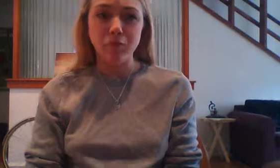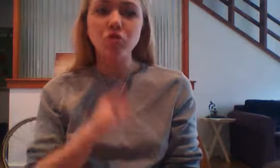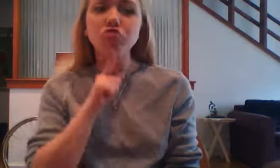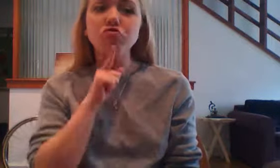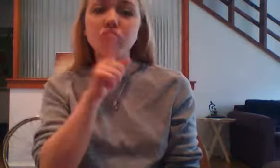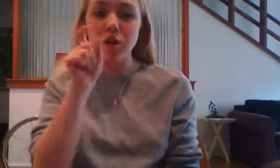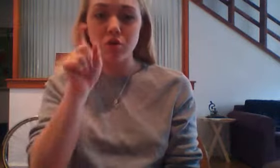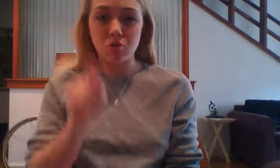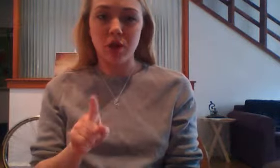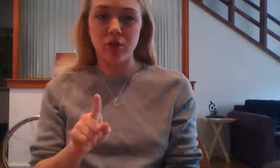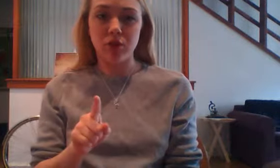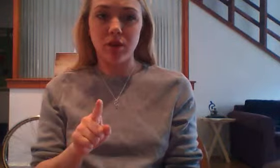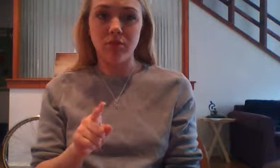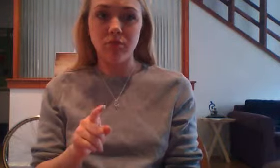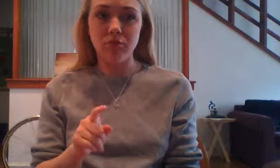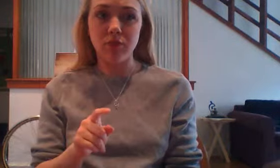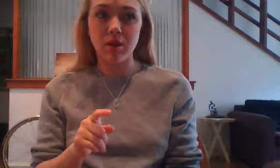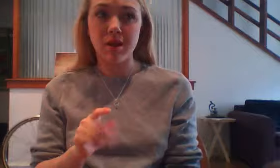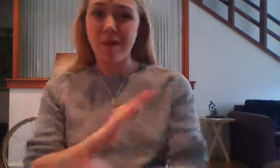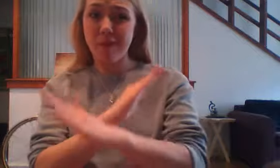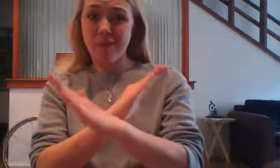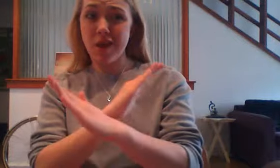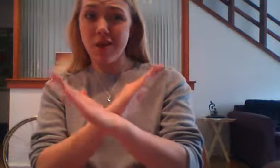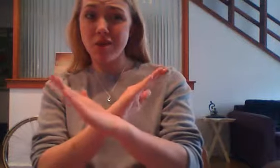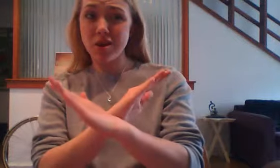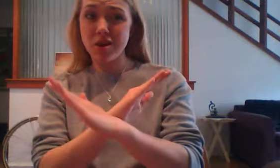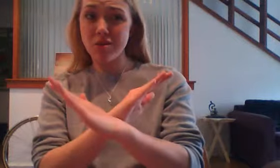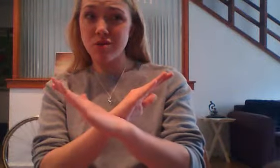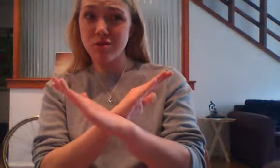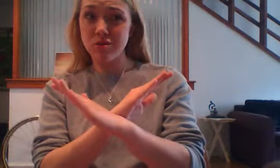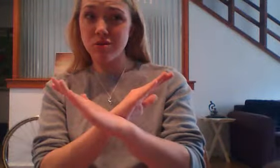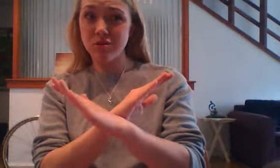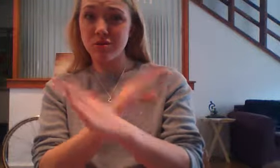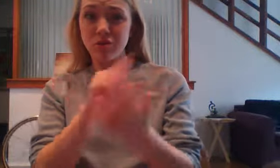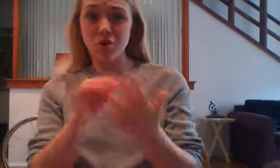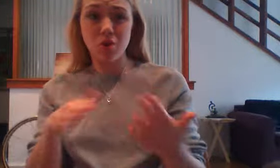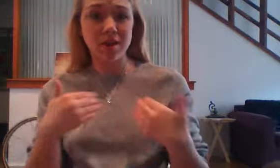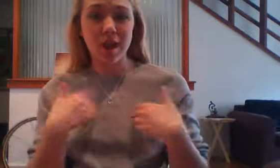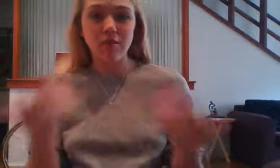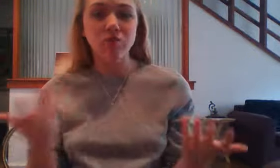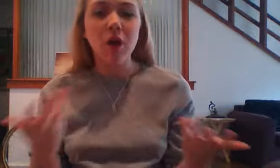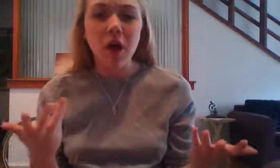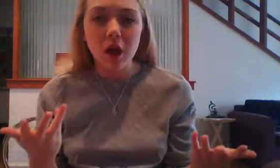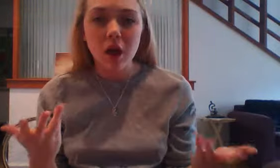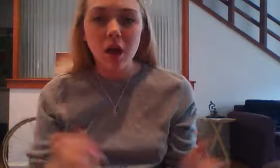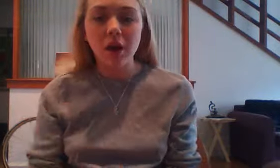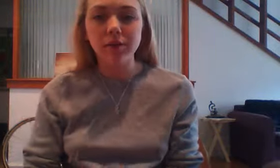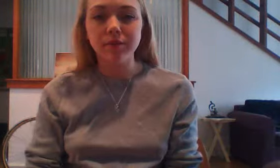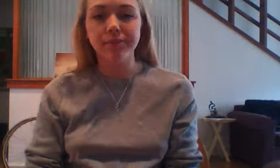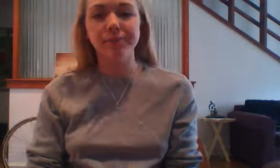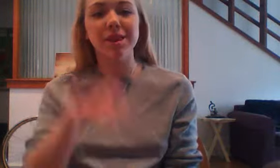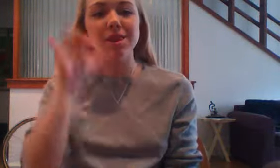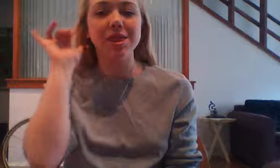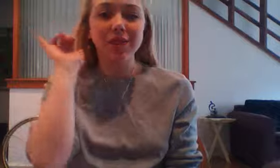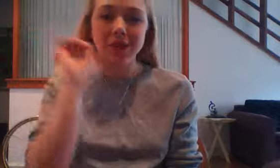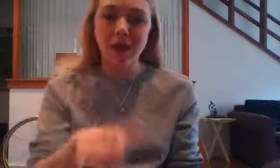barriers is the student experiencing? That's really our call. That's what we're supposed to be doing in this field,